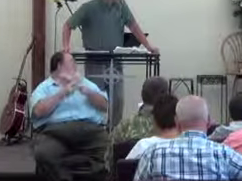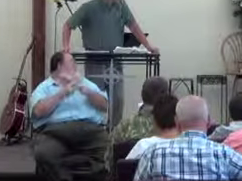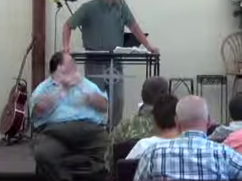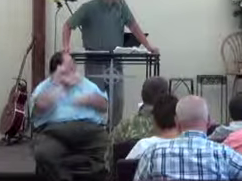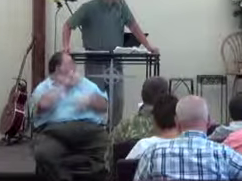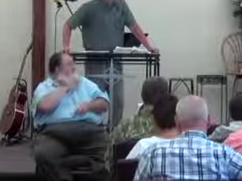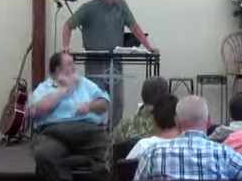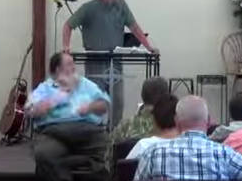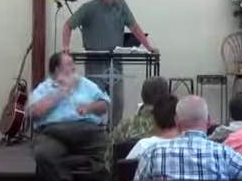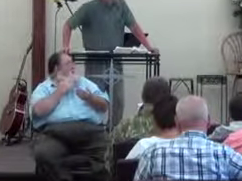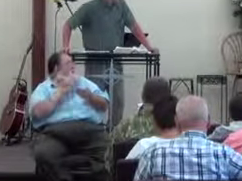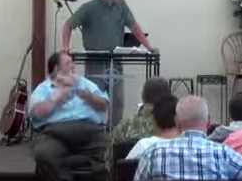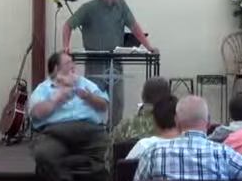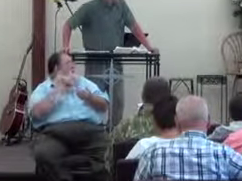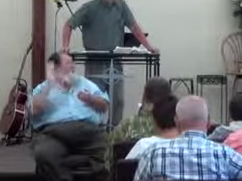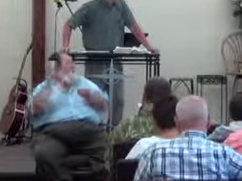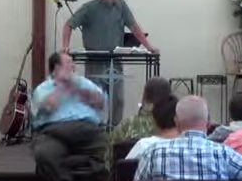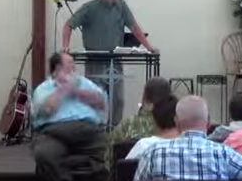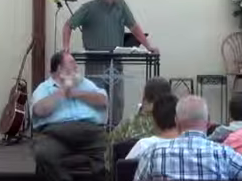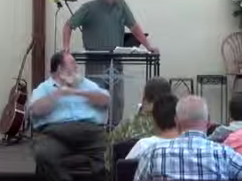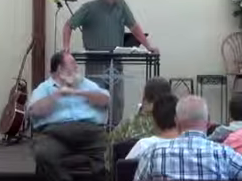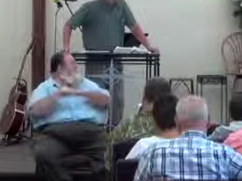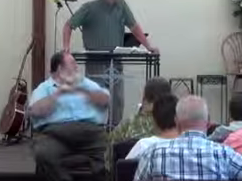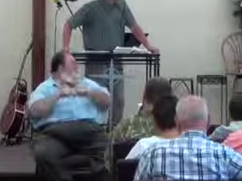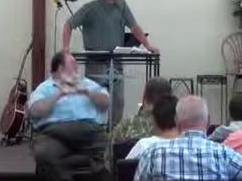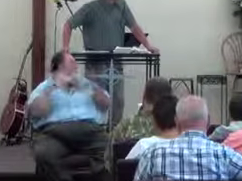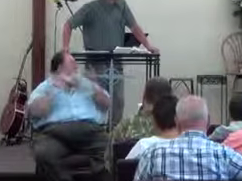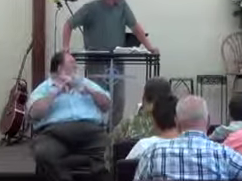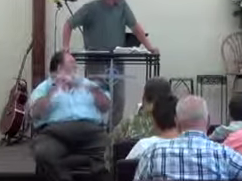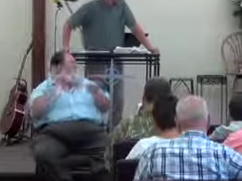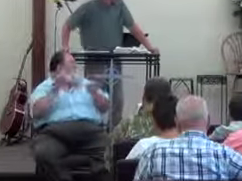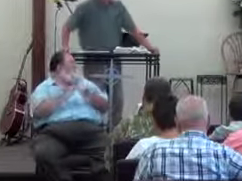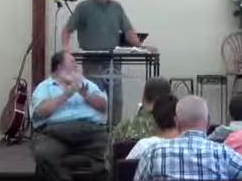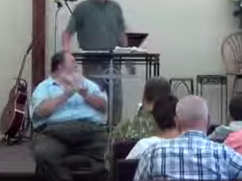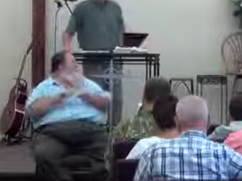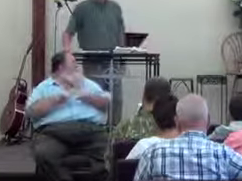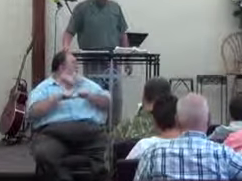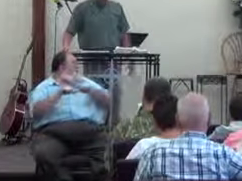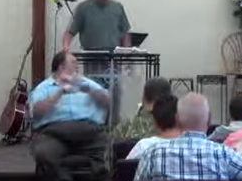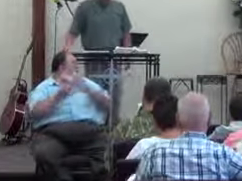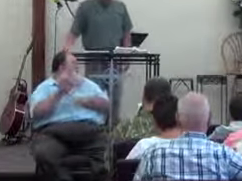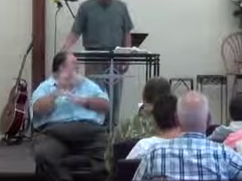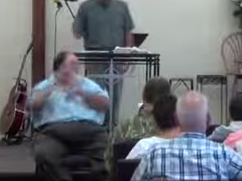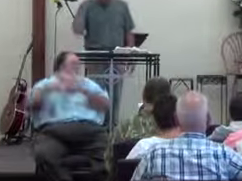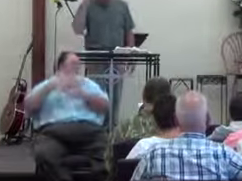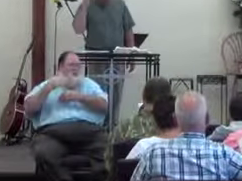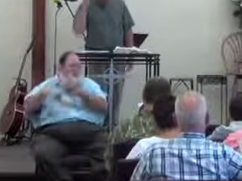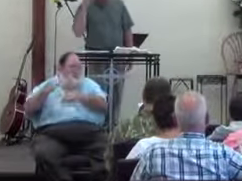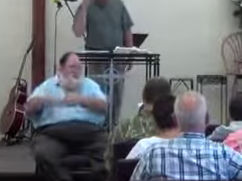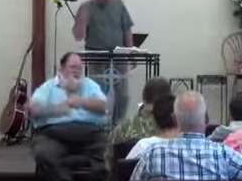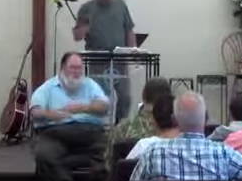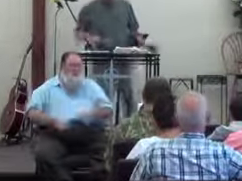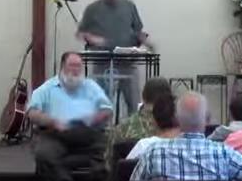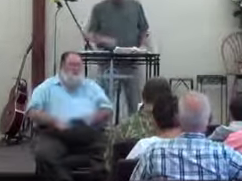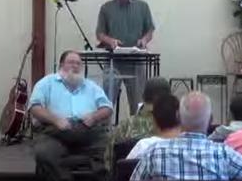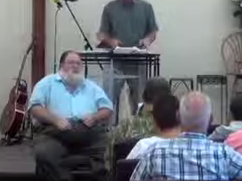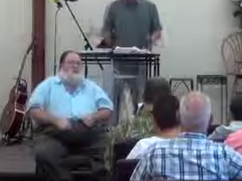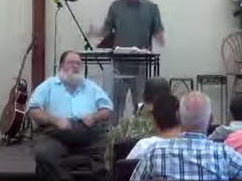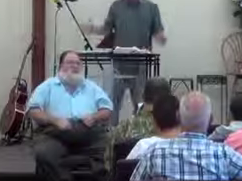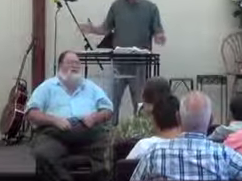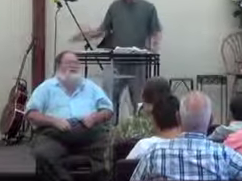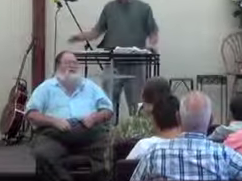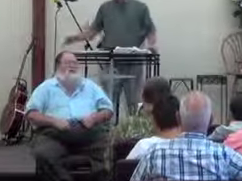the Lord is good, and his love endures forever. His faithfulness continues through all generations. You know, I could